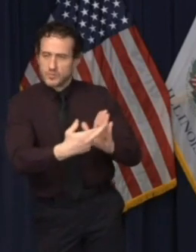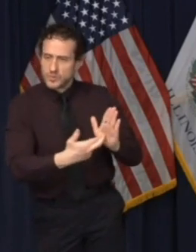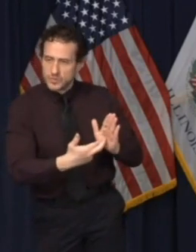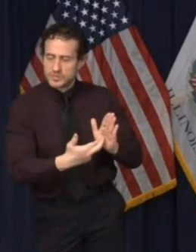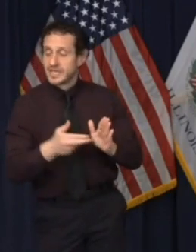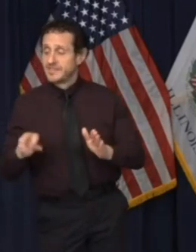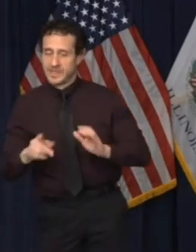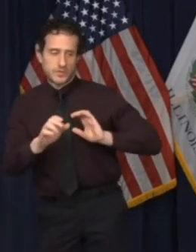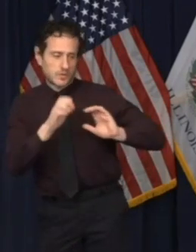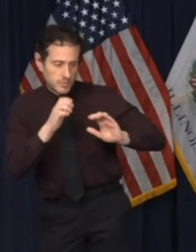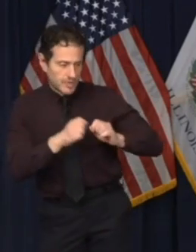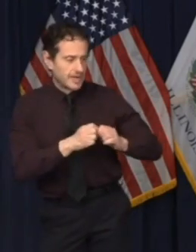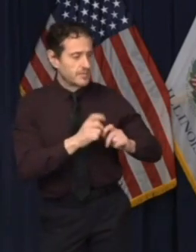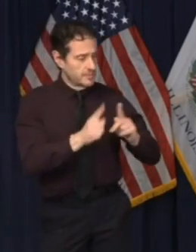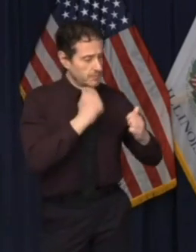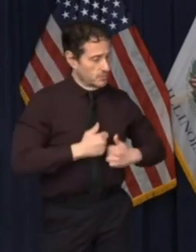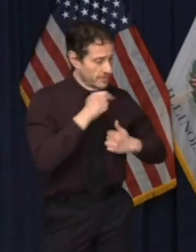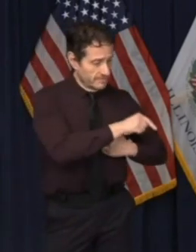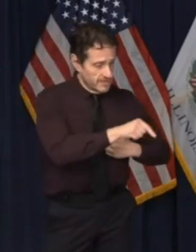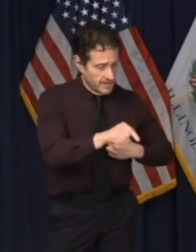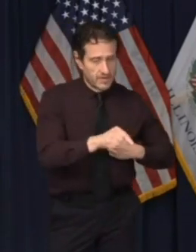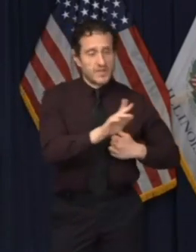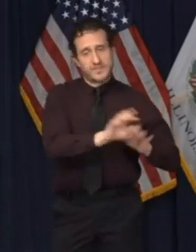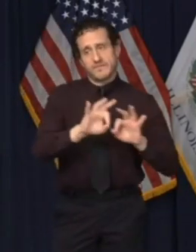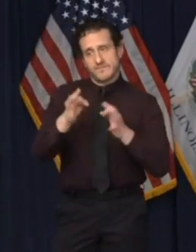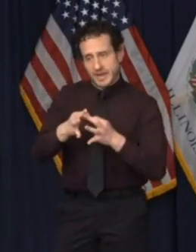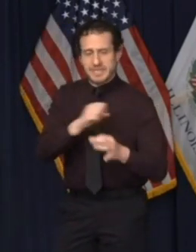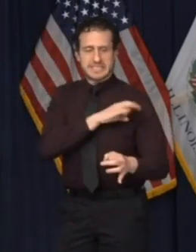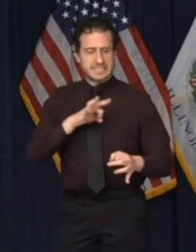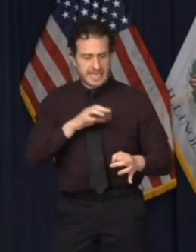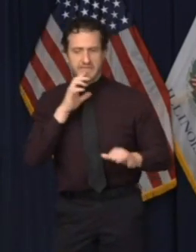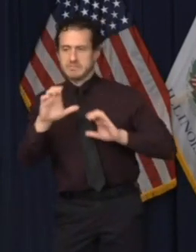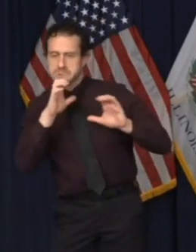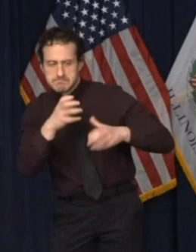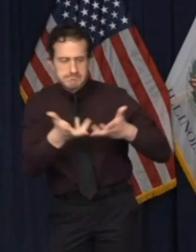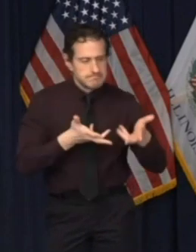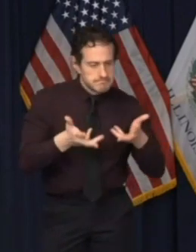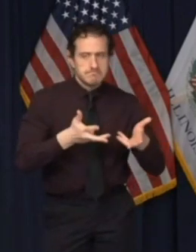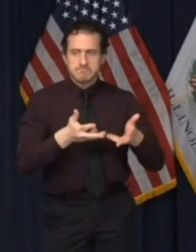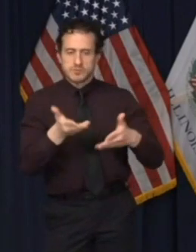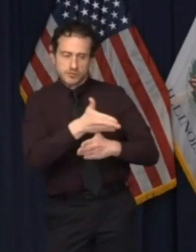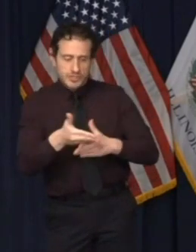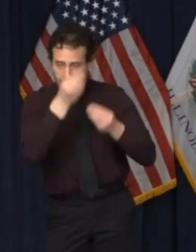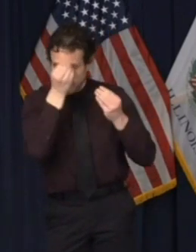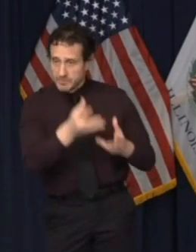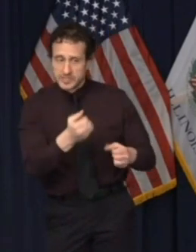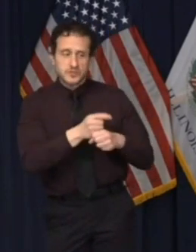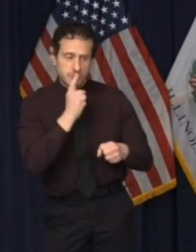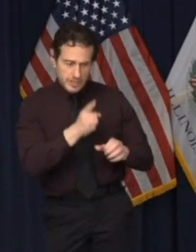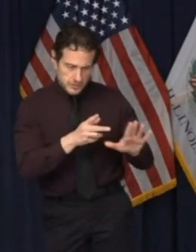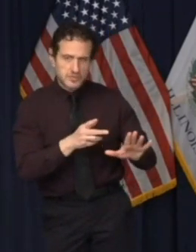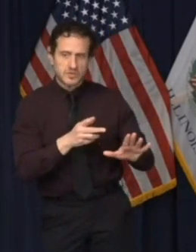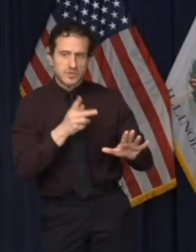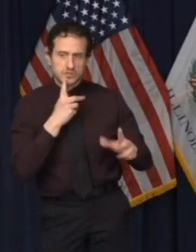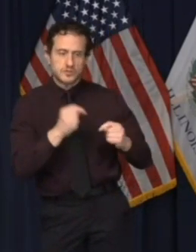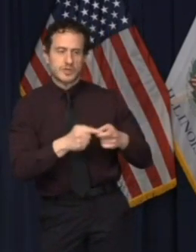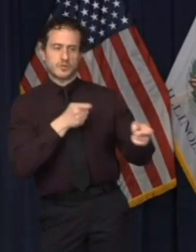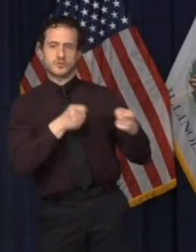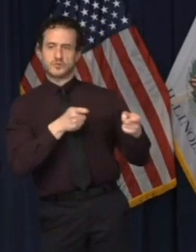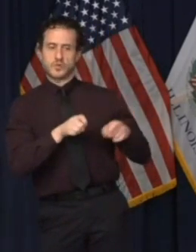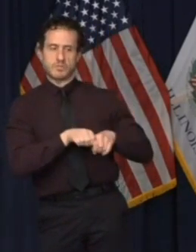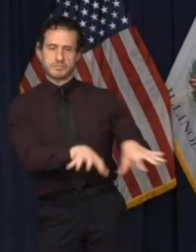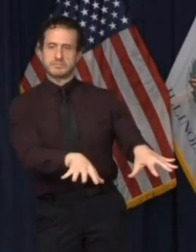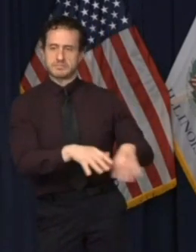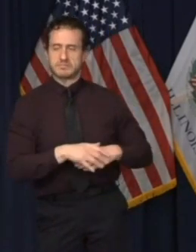with residents, family members, and staff were implemented internally. When there's an outbreak at a long-term care